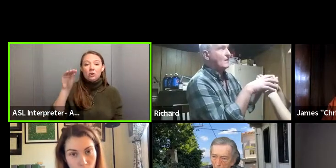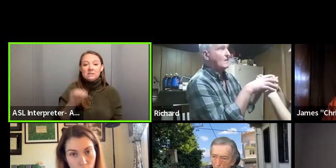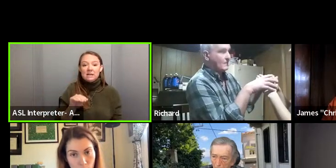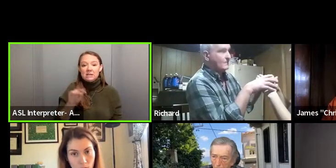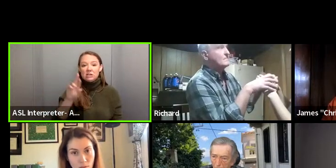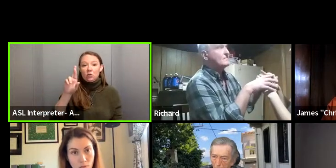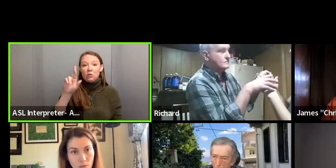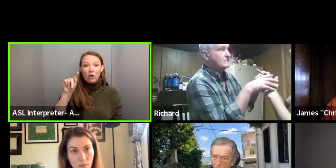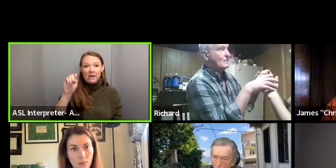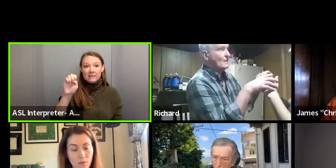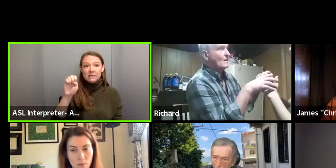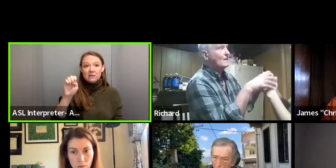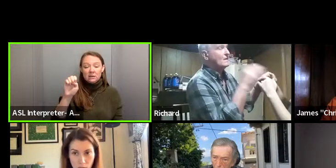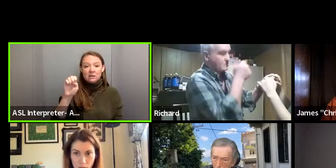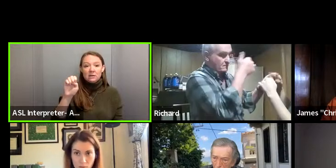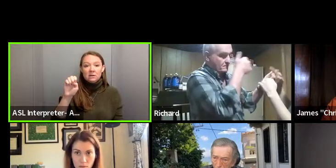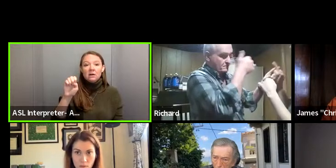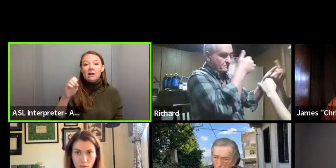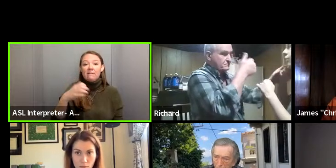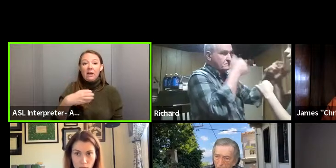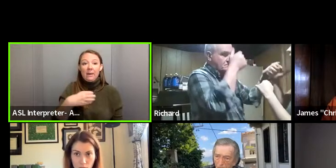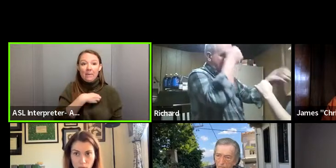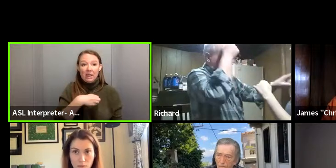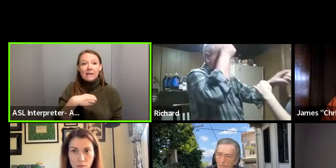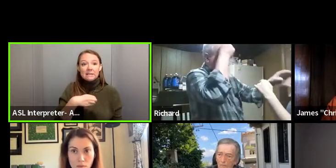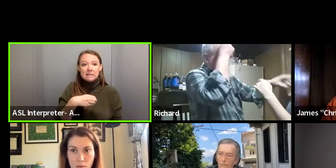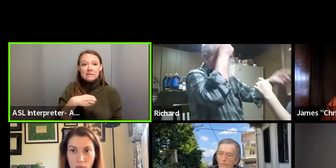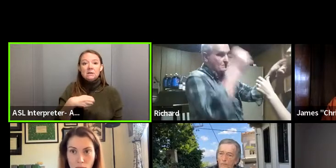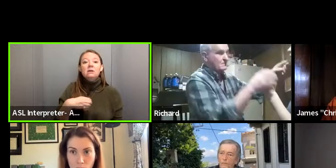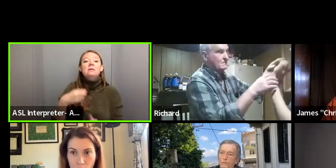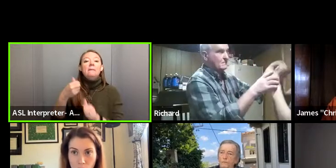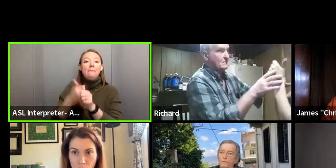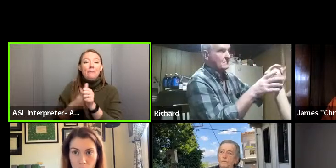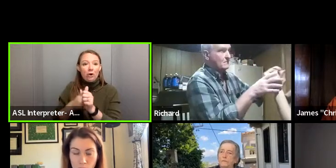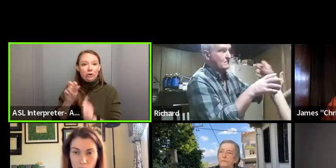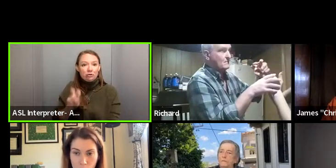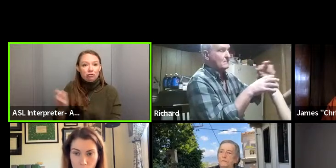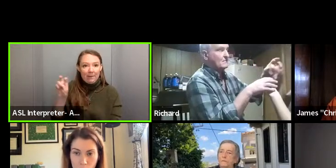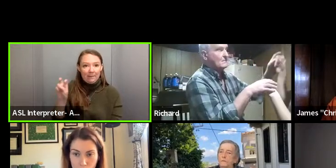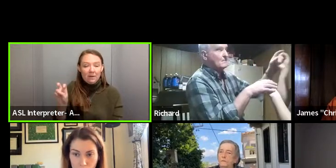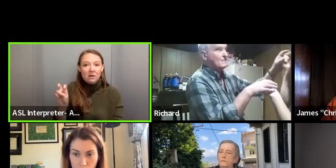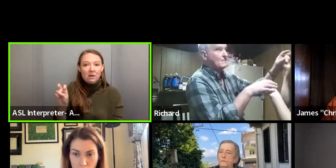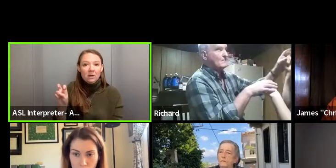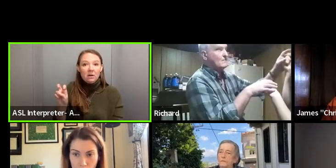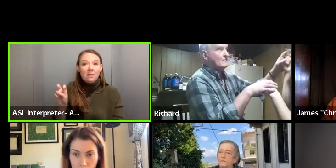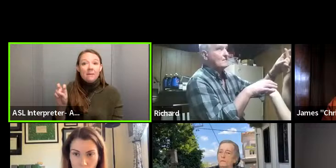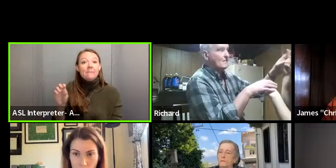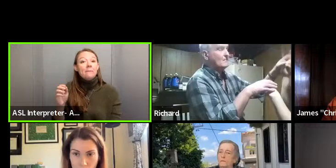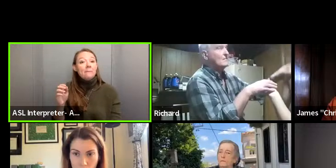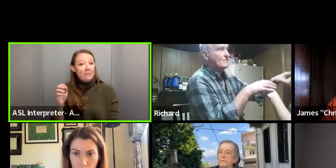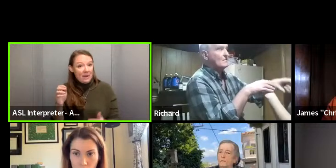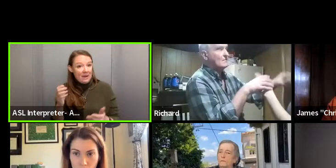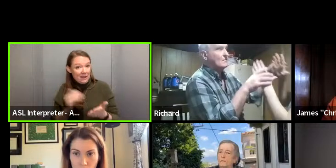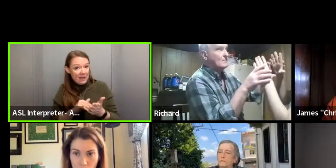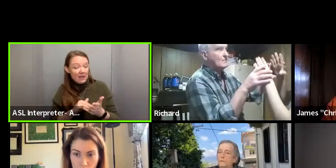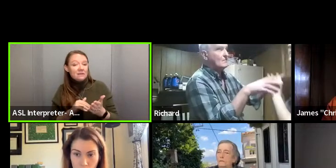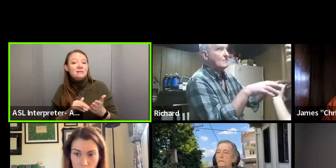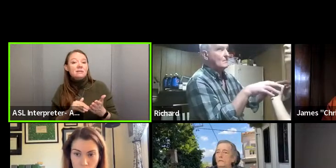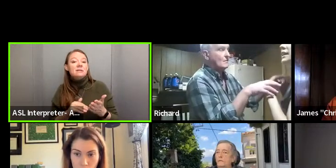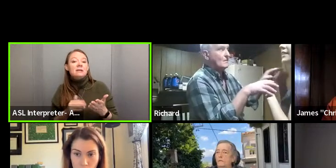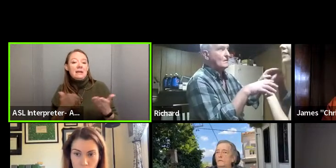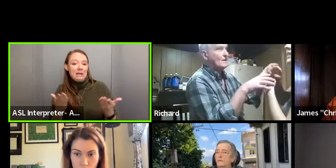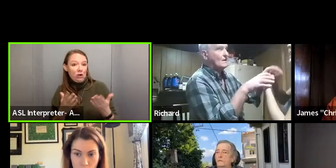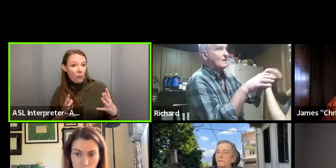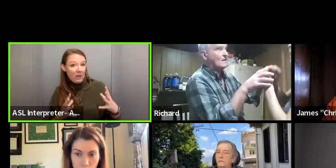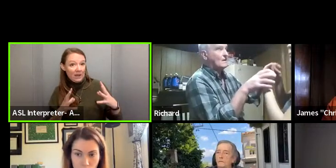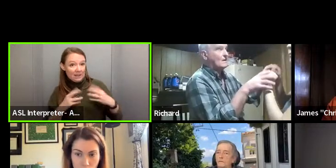rate on complaints per trip. But we accept that this is a number that